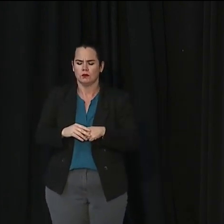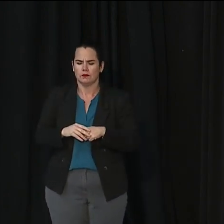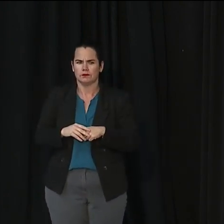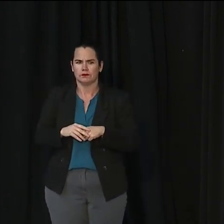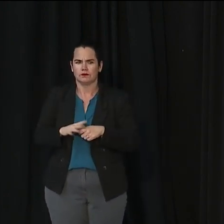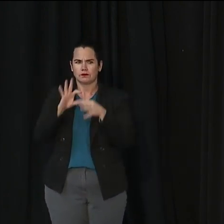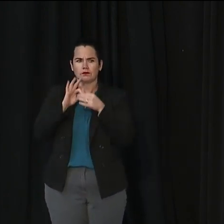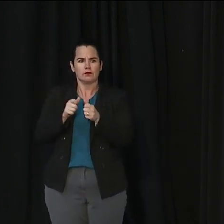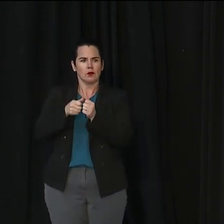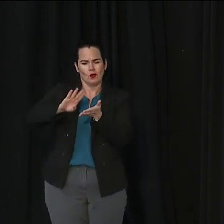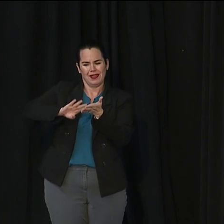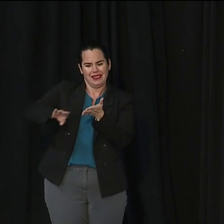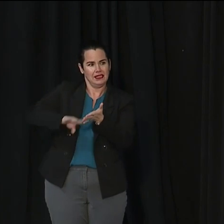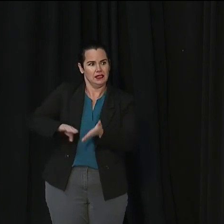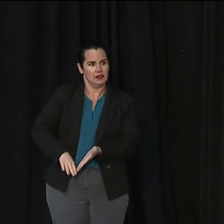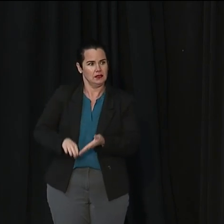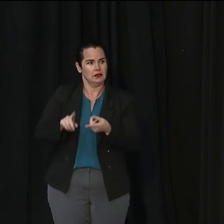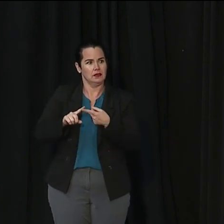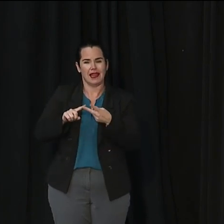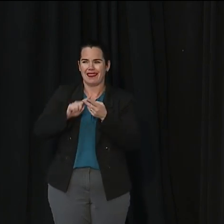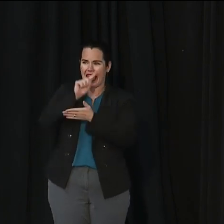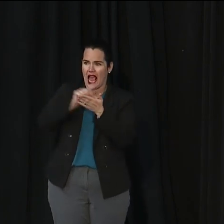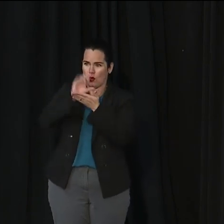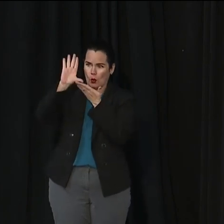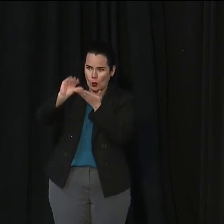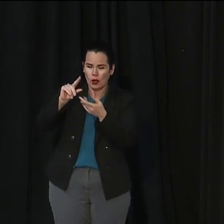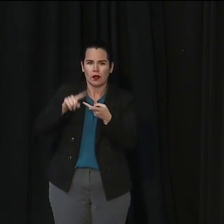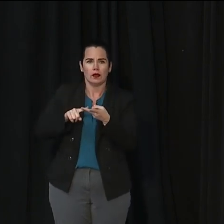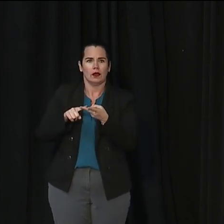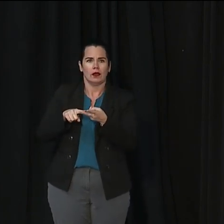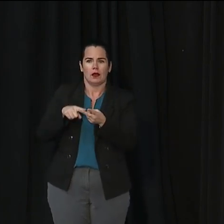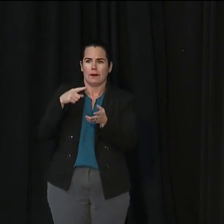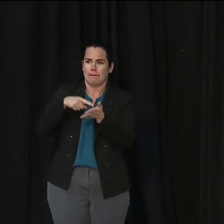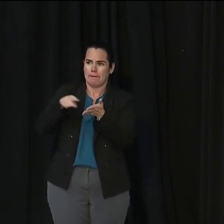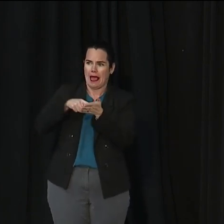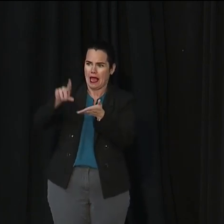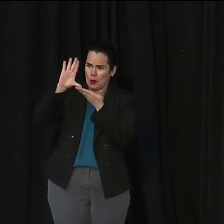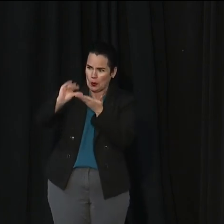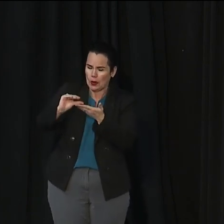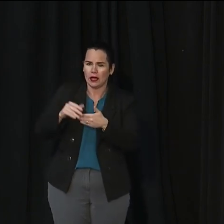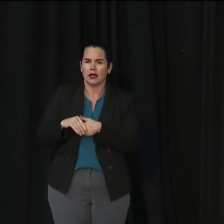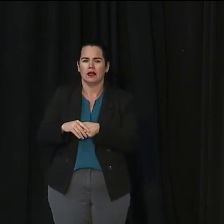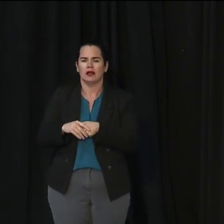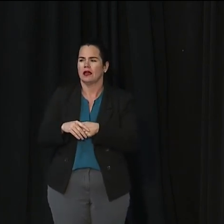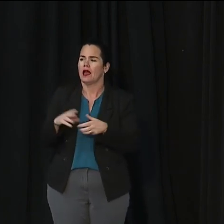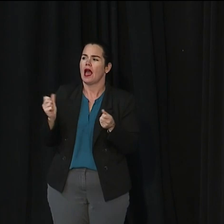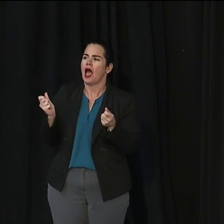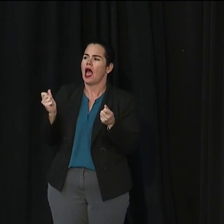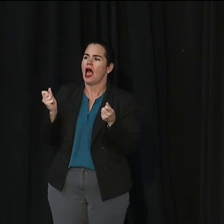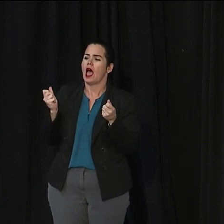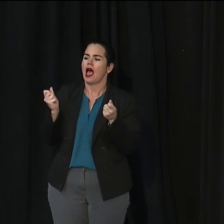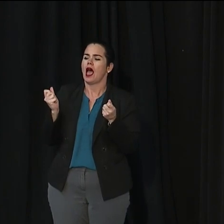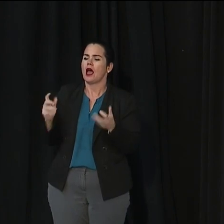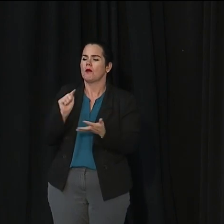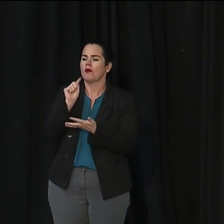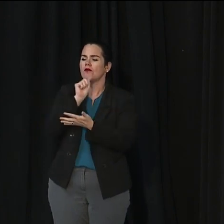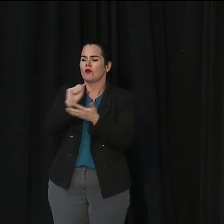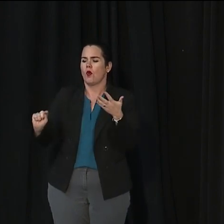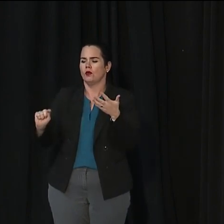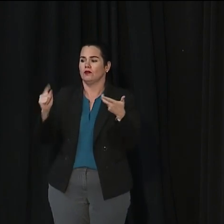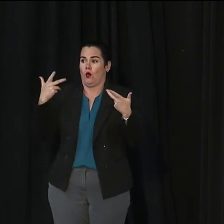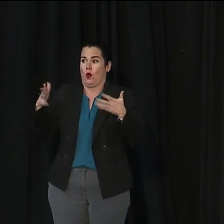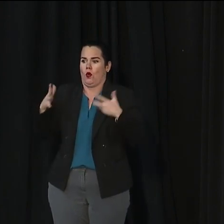the layoffs and the hour cuts and the pay cuts, how much of it is currently happening,